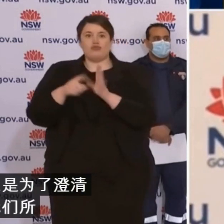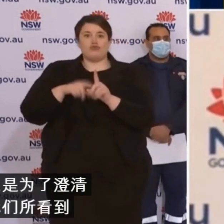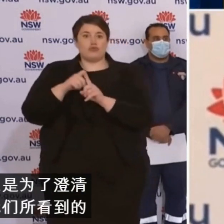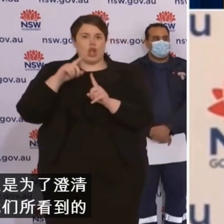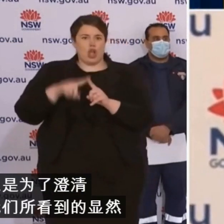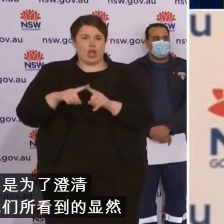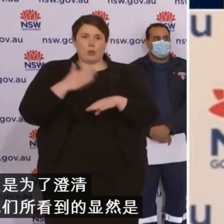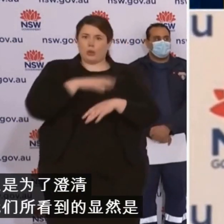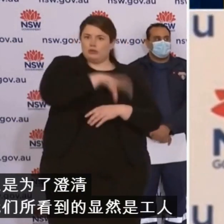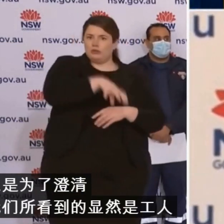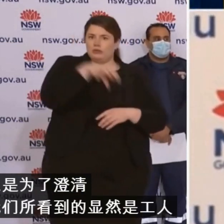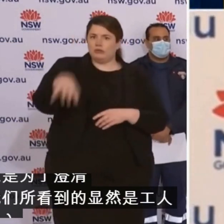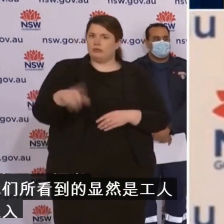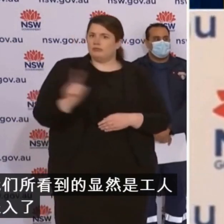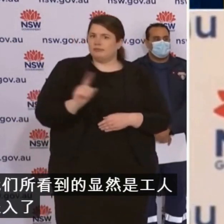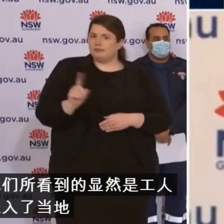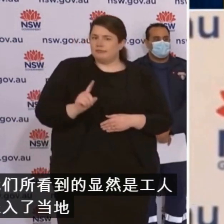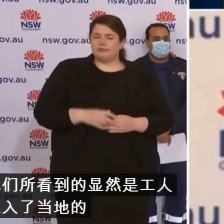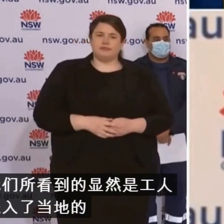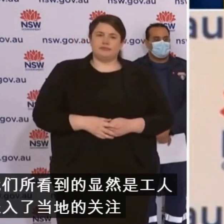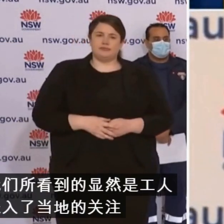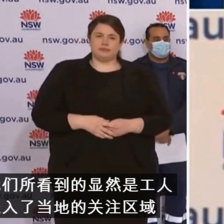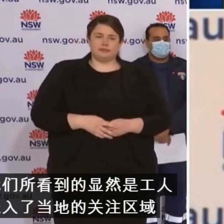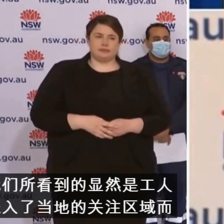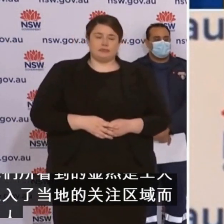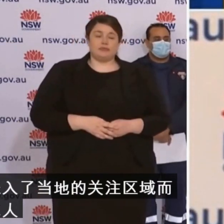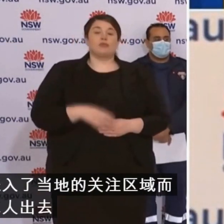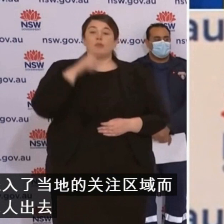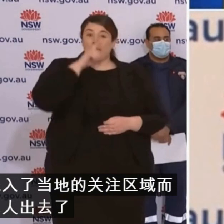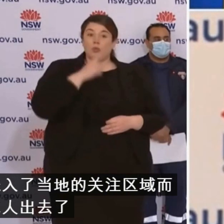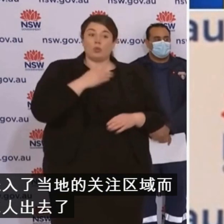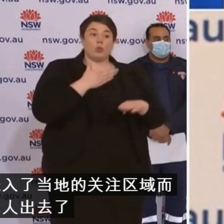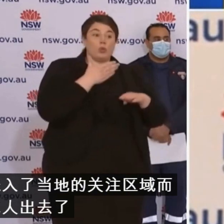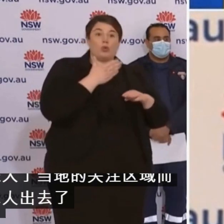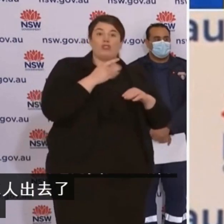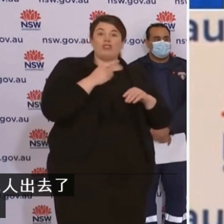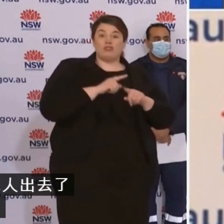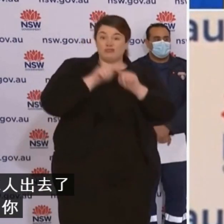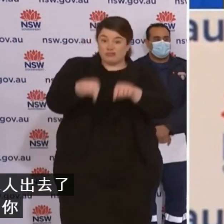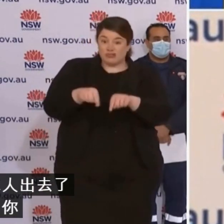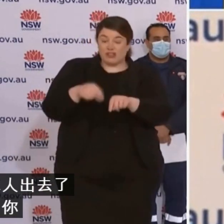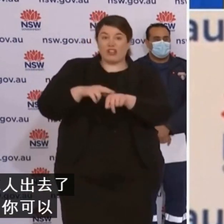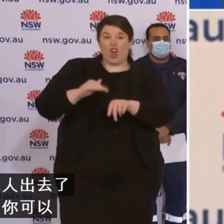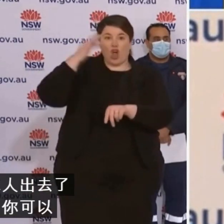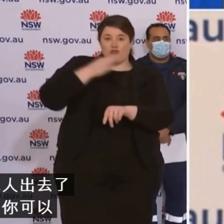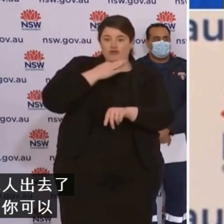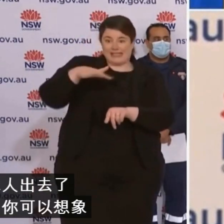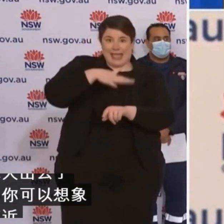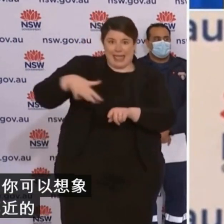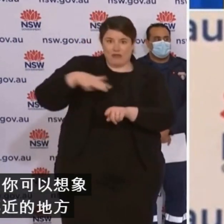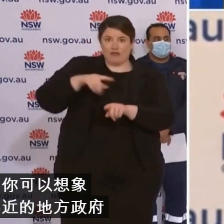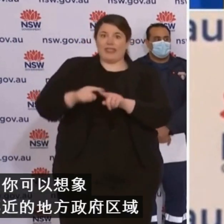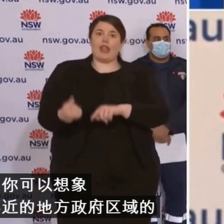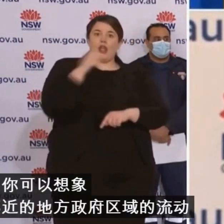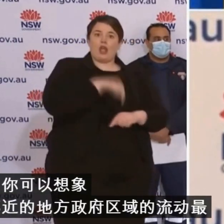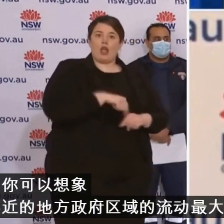we're seeing is obviously workers go into local areas of concern and workers go out. And you can imagine that the flows are